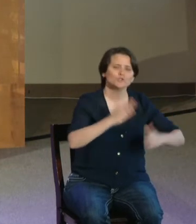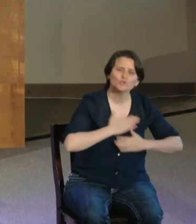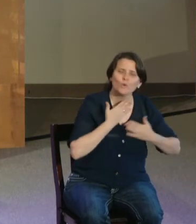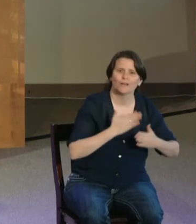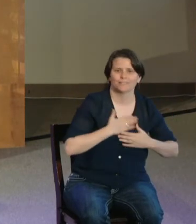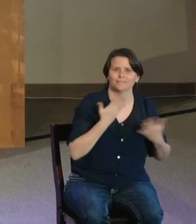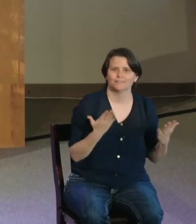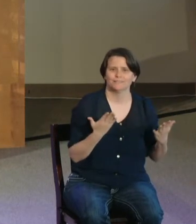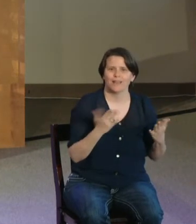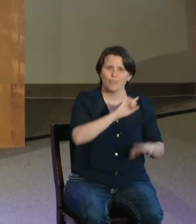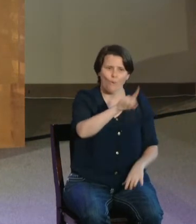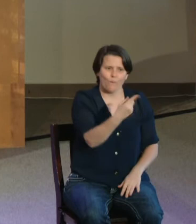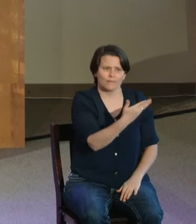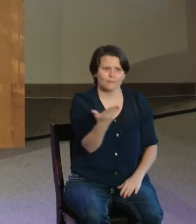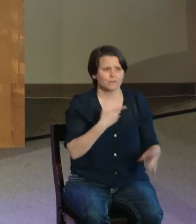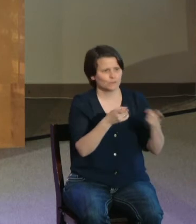control over is